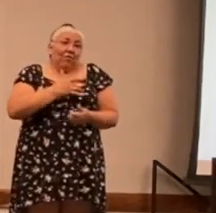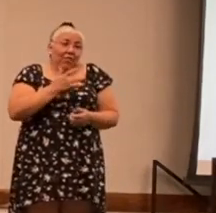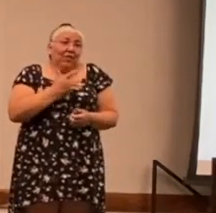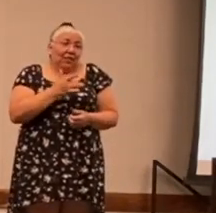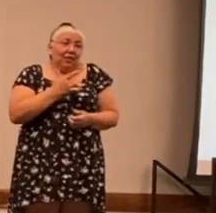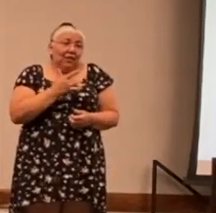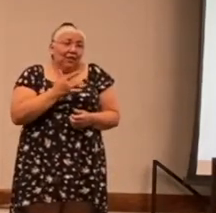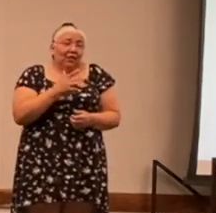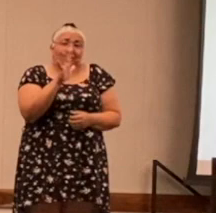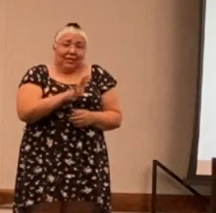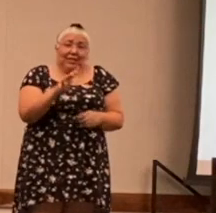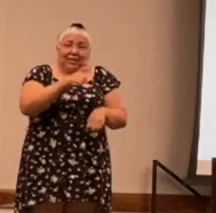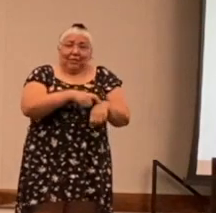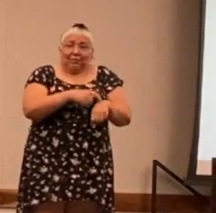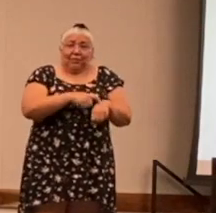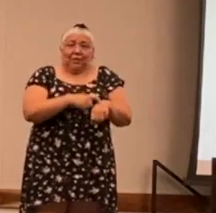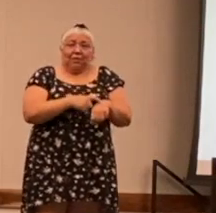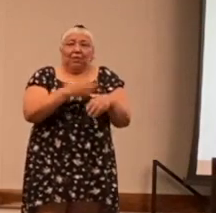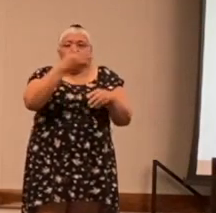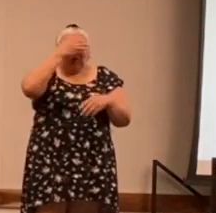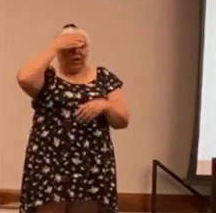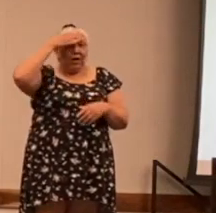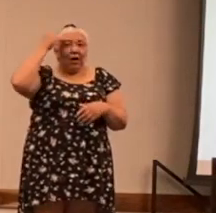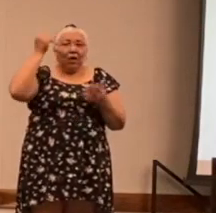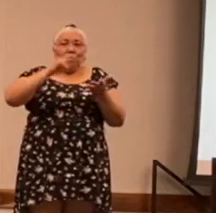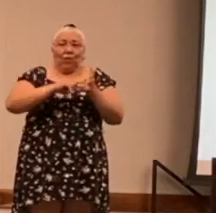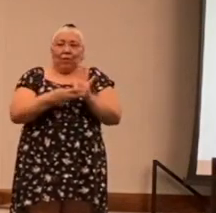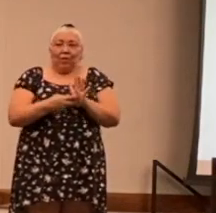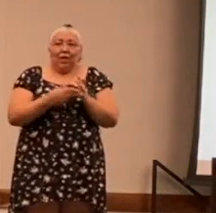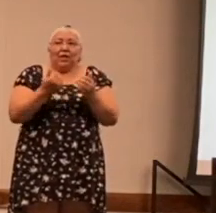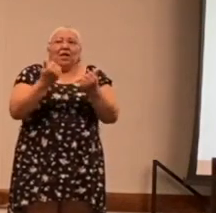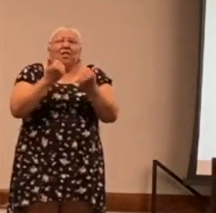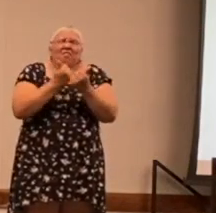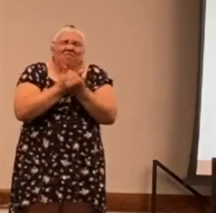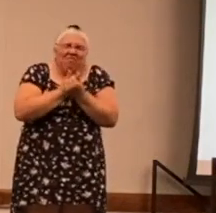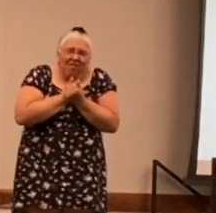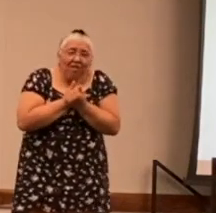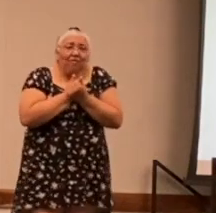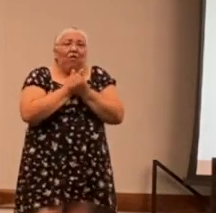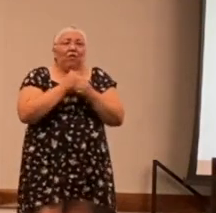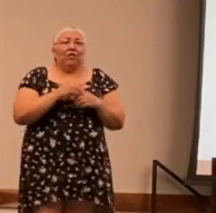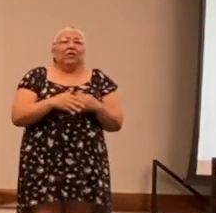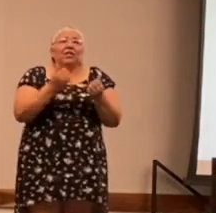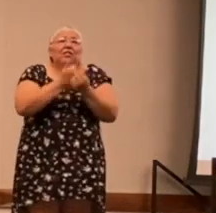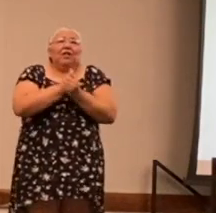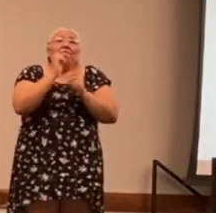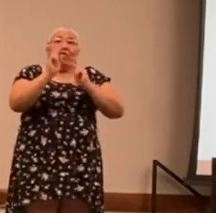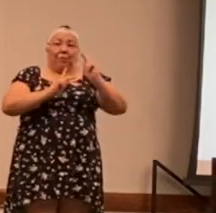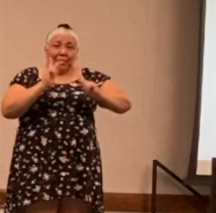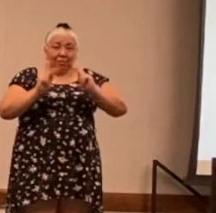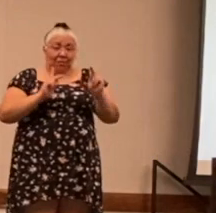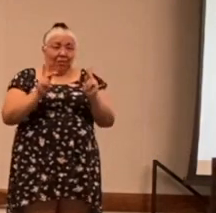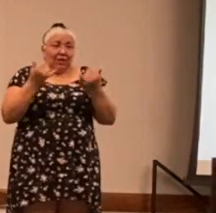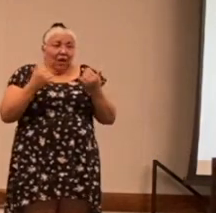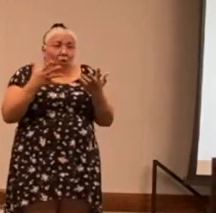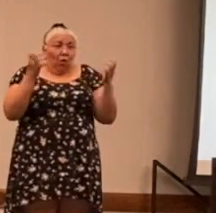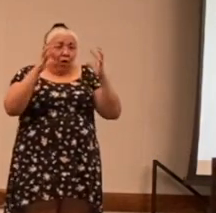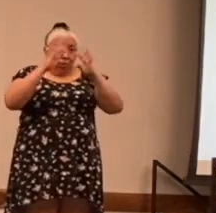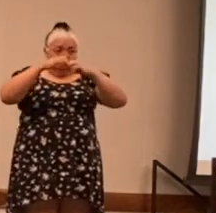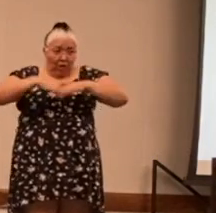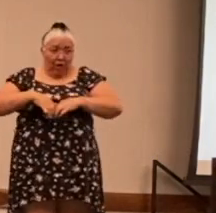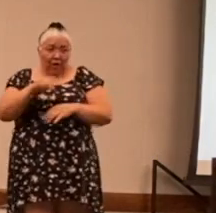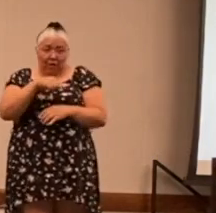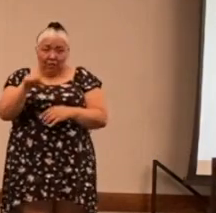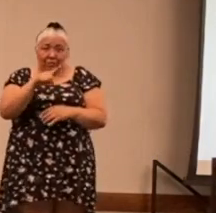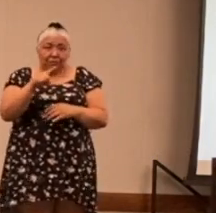Right, somewhere along the way, they forgot what it meant to love hard, to love on people. And so I want to break that down.